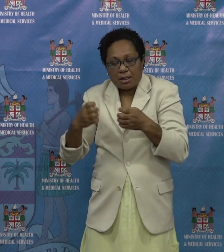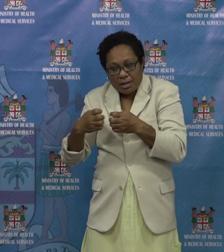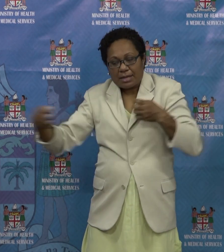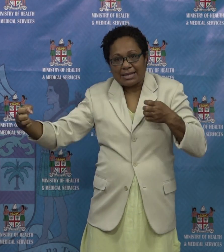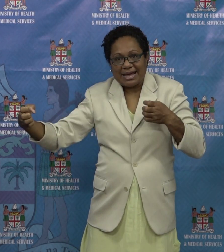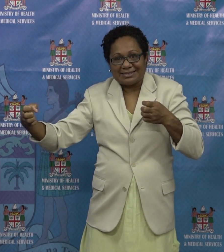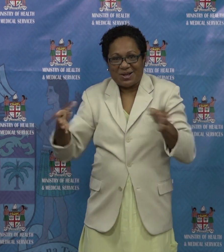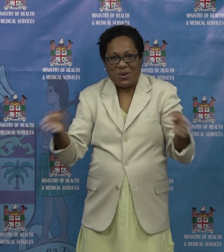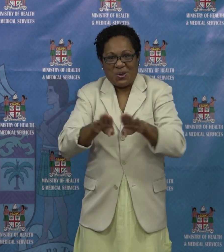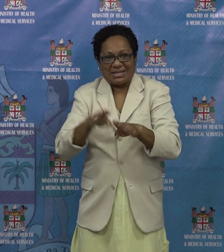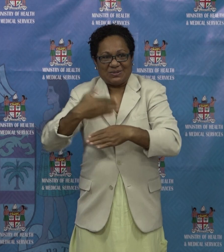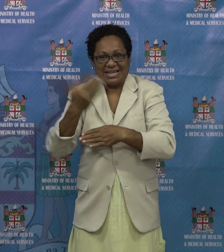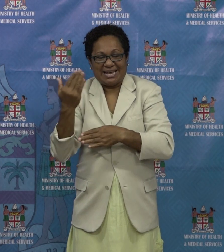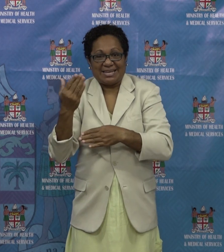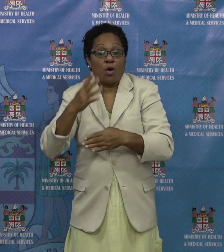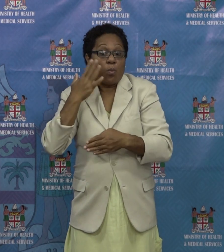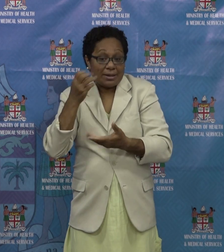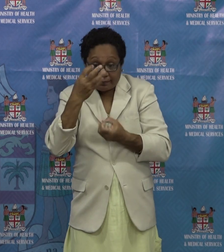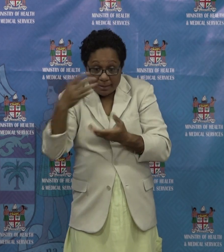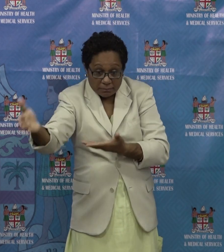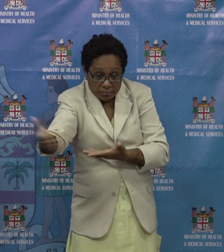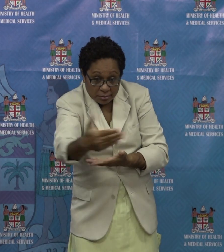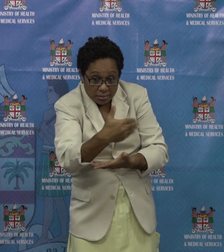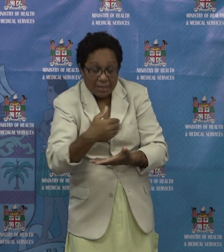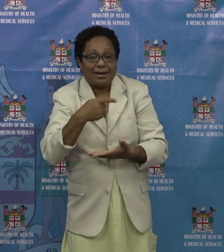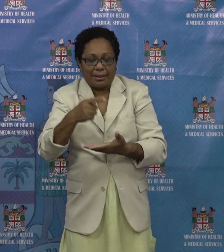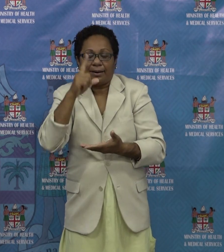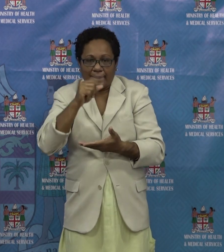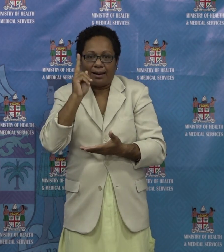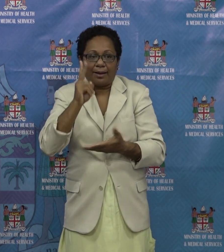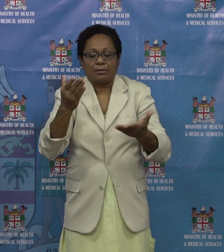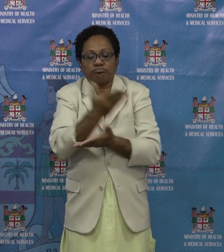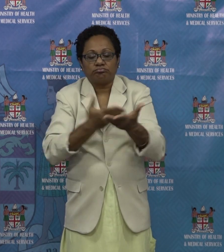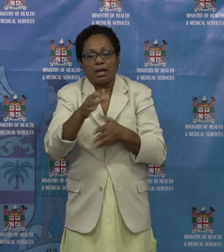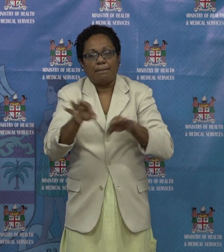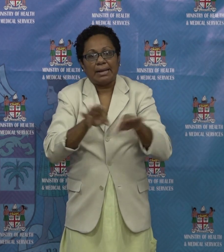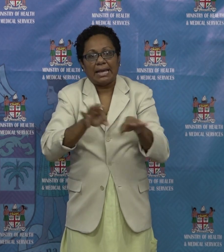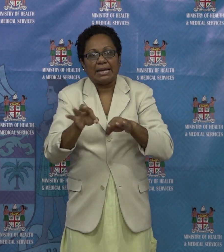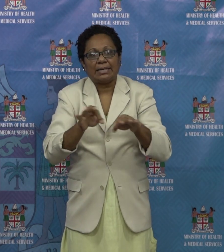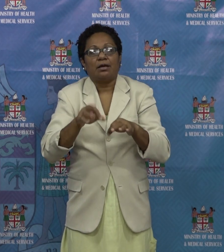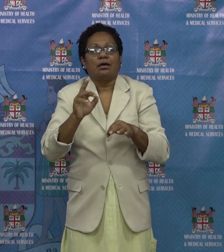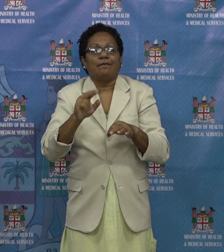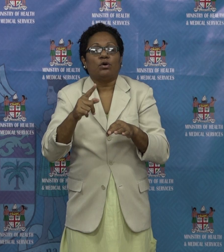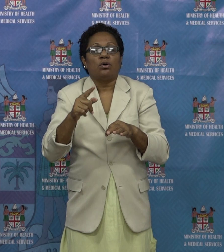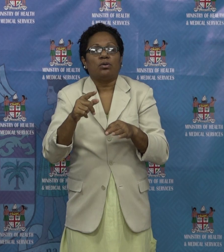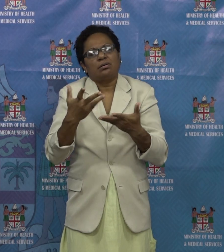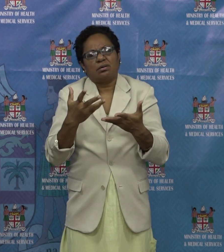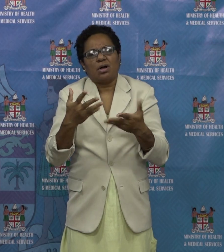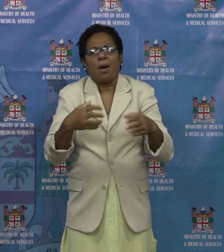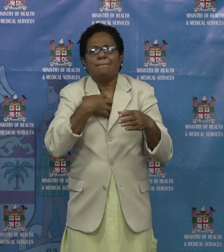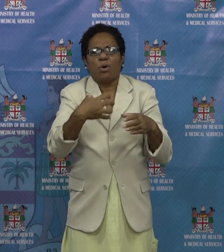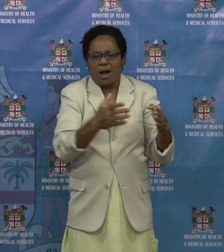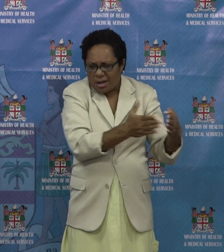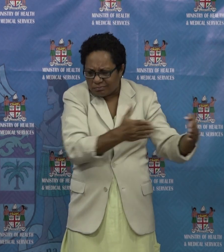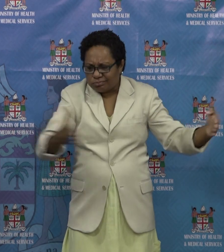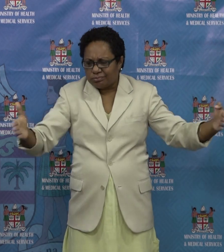Once we get that data, then we can start to talk again about planning for a longer course of lockdown if it is needed, and